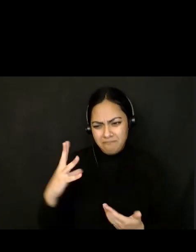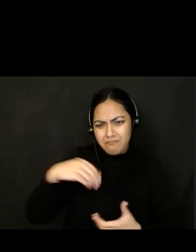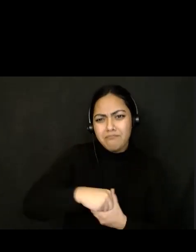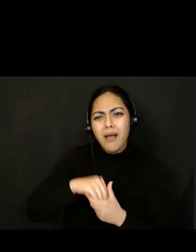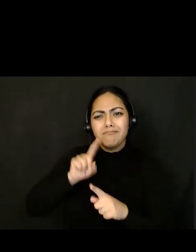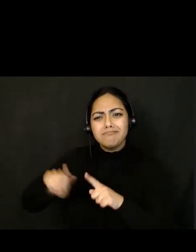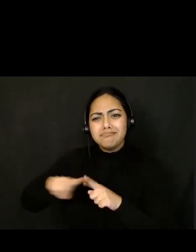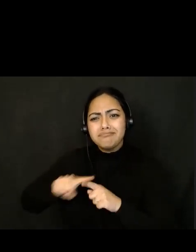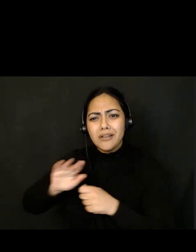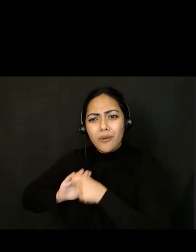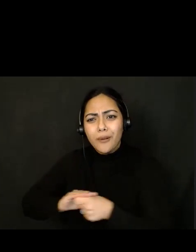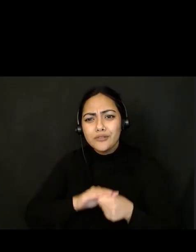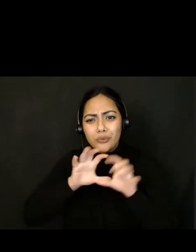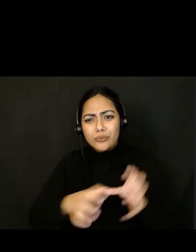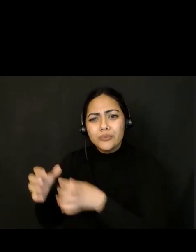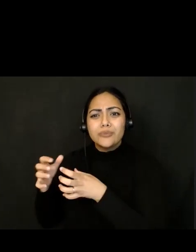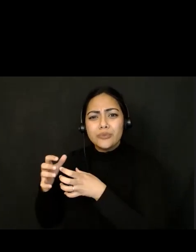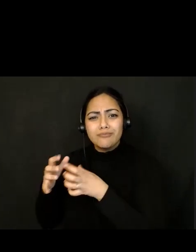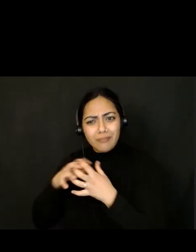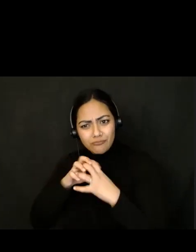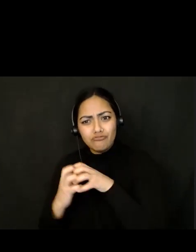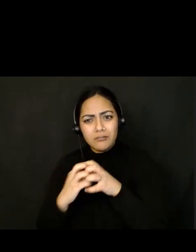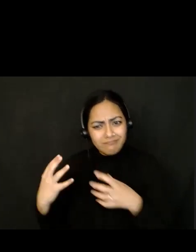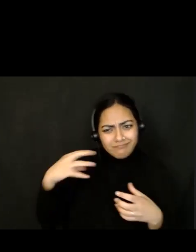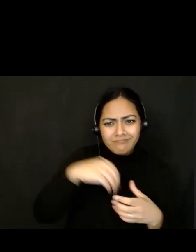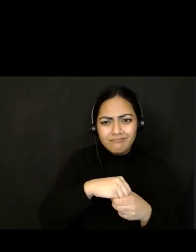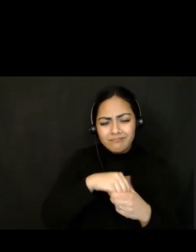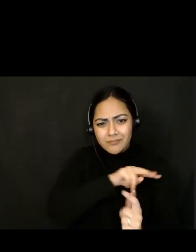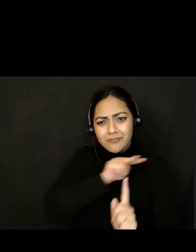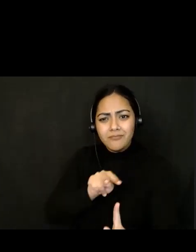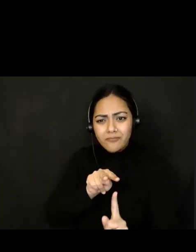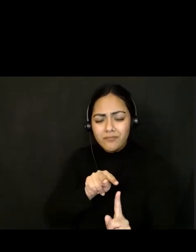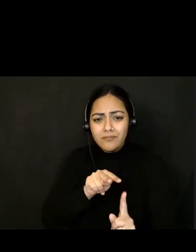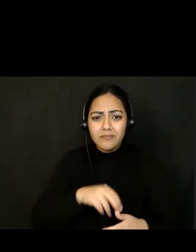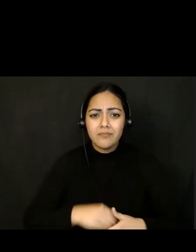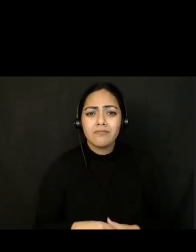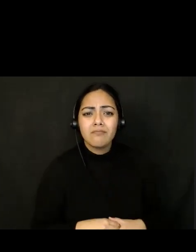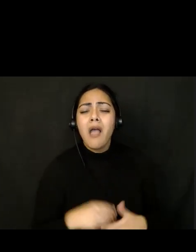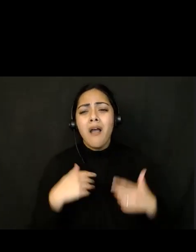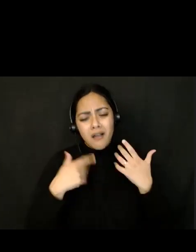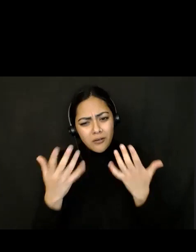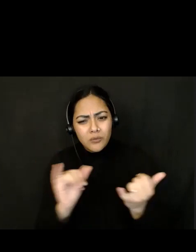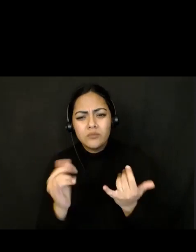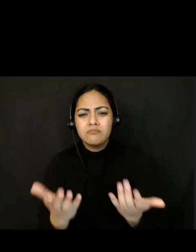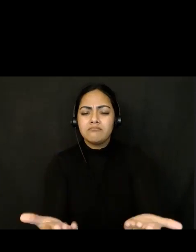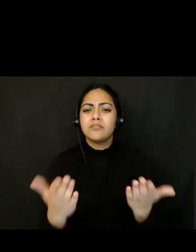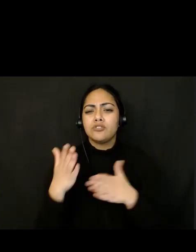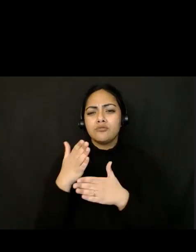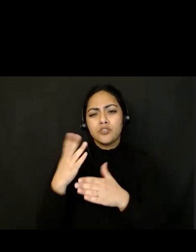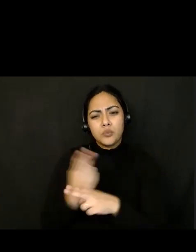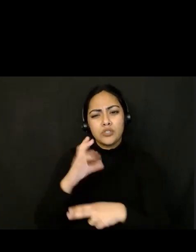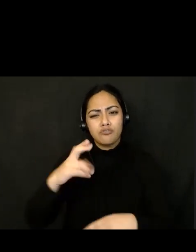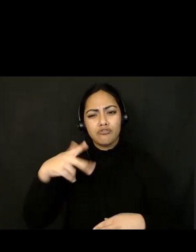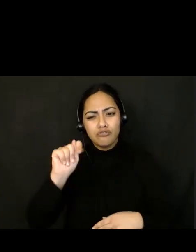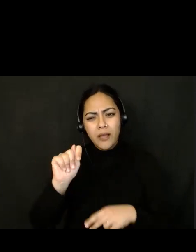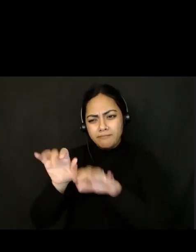end gender-based violence, but I also invite you to use the chat to share your own learnings from today. Each of